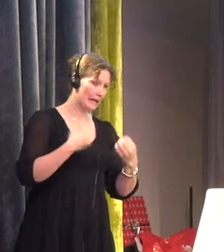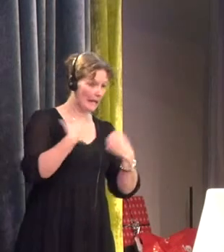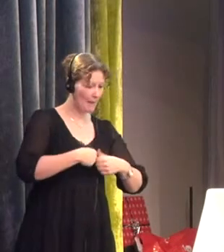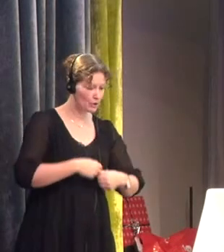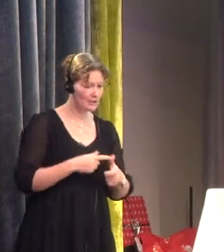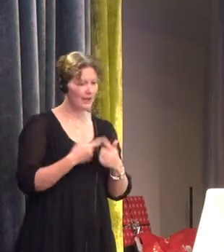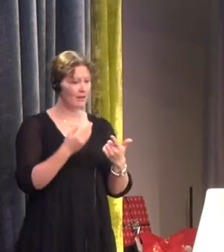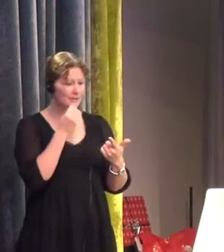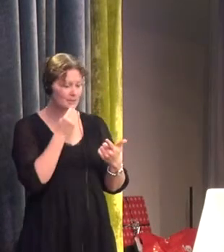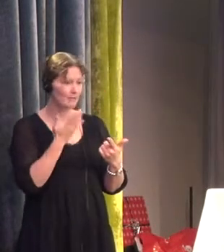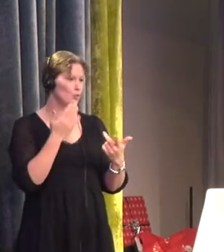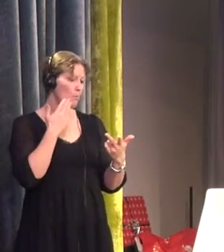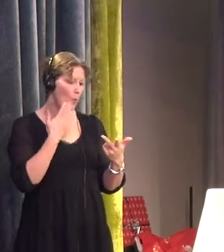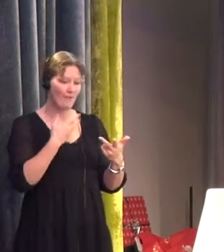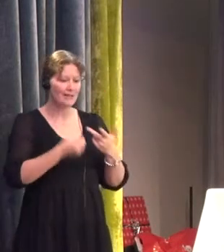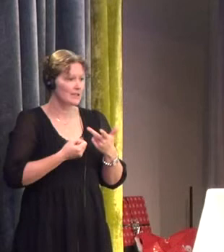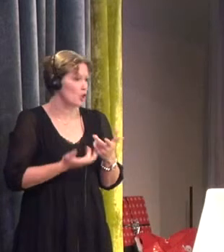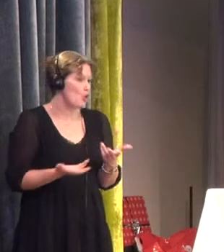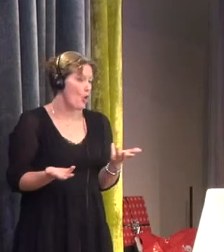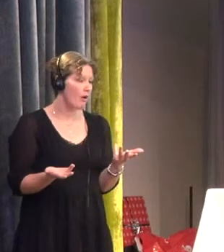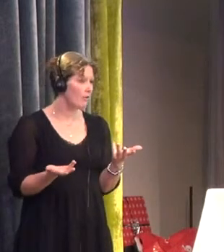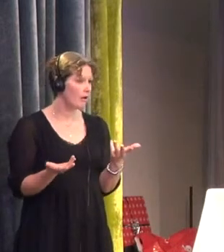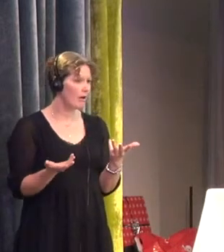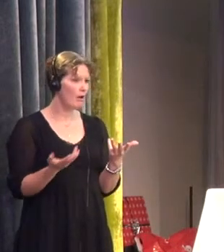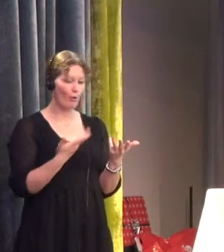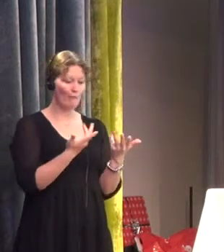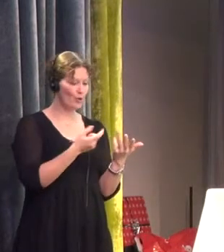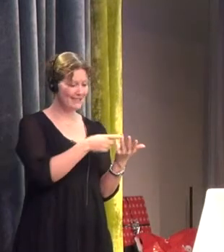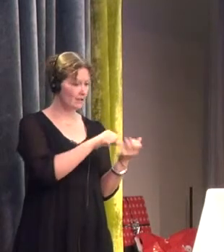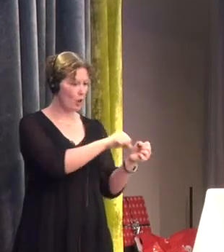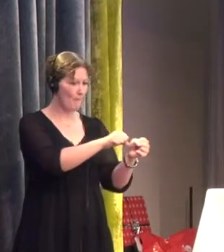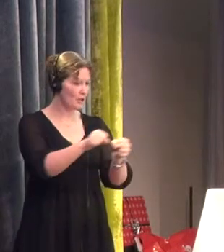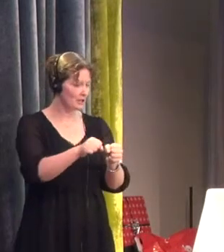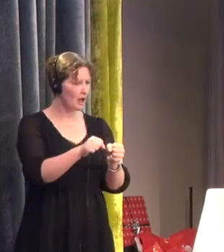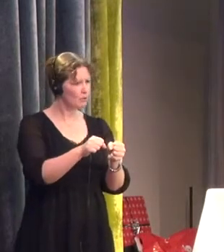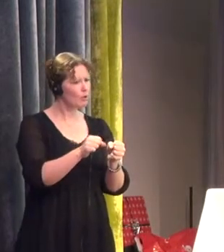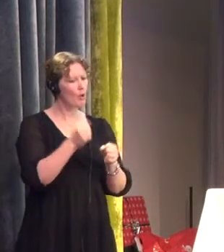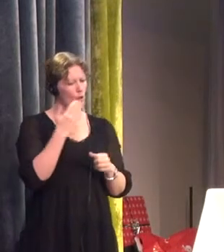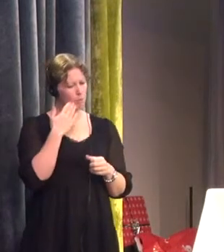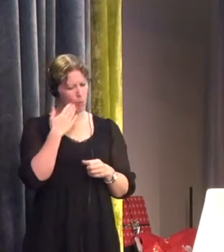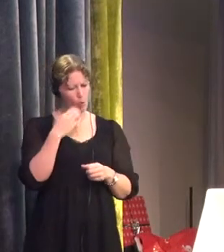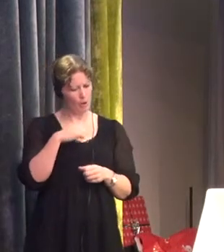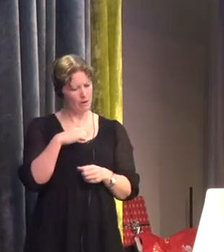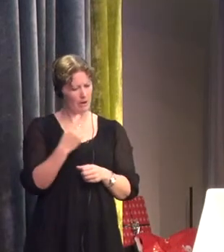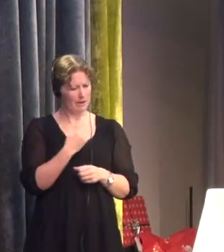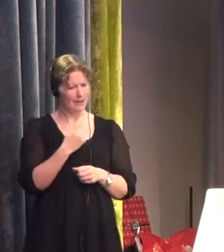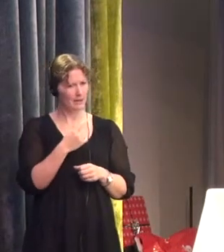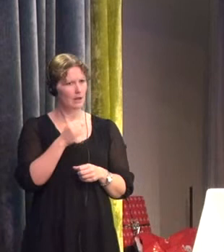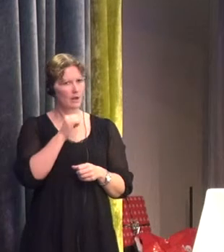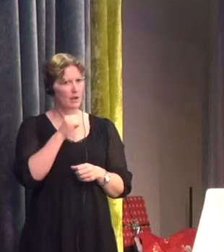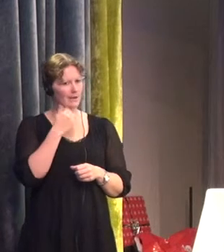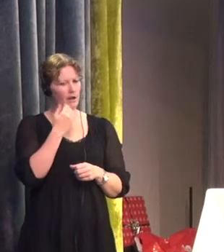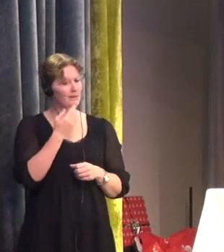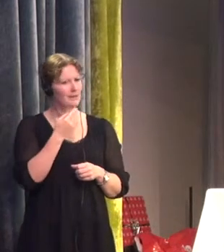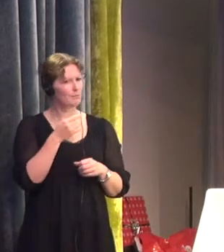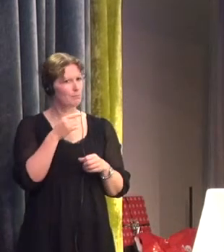to do, etc. It does not literally mean living on your own without other people. But there's two aspects